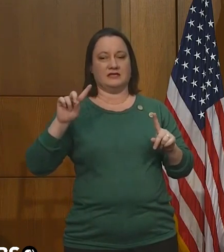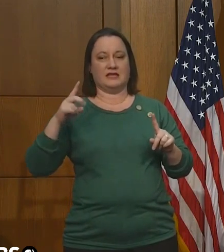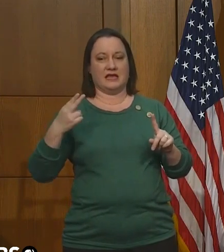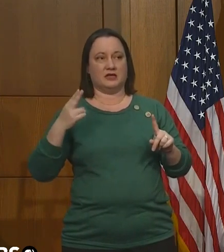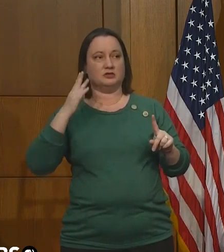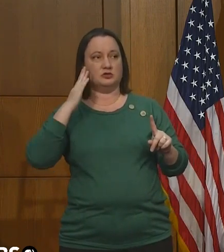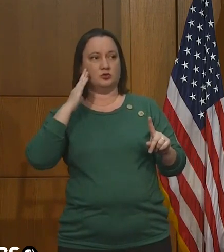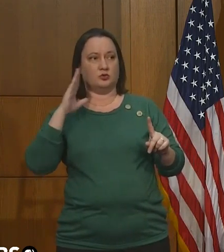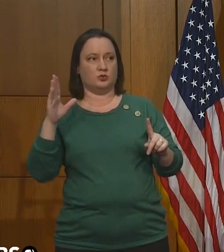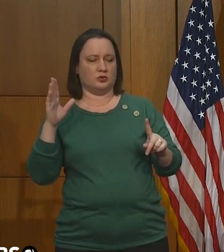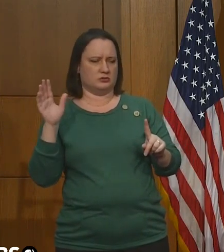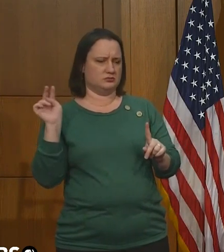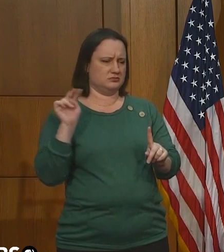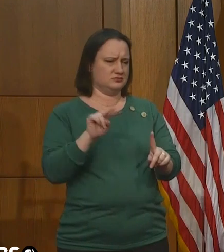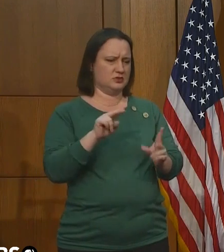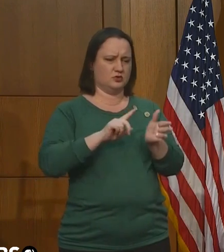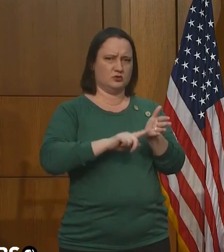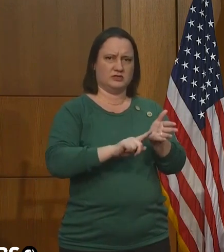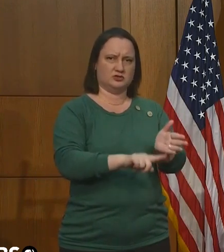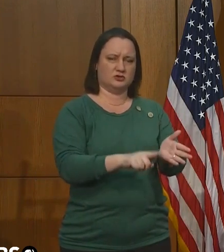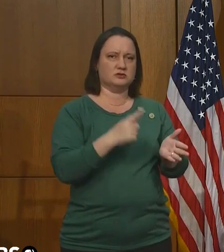between businesses? I'm just trying to imagine like